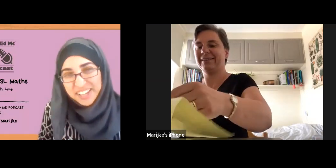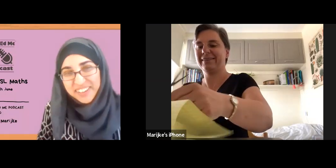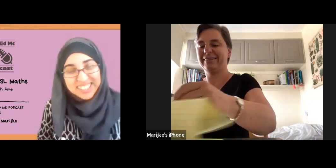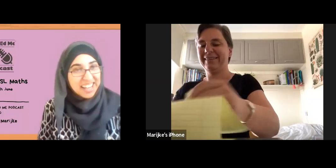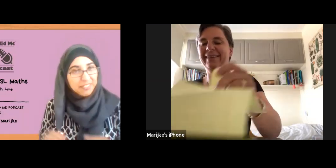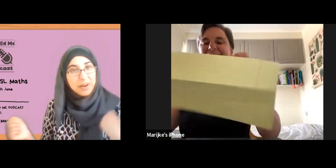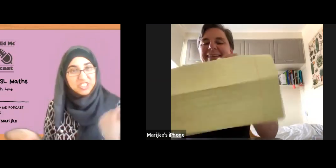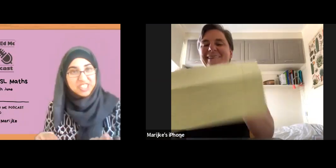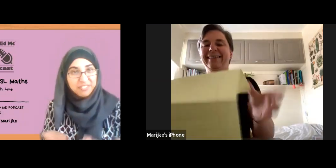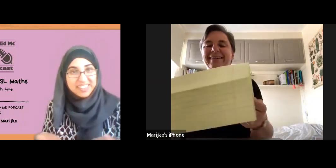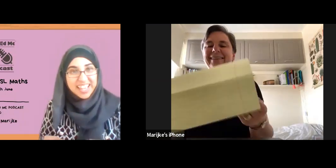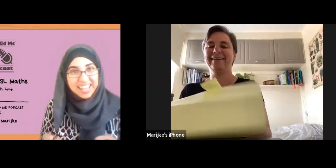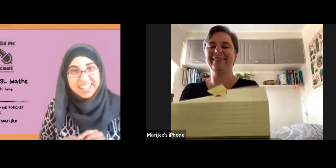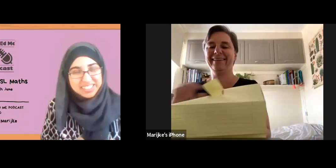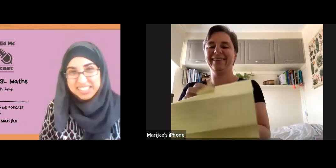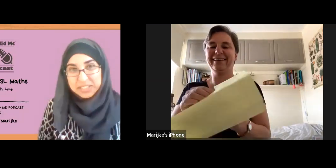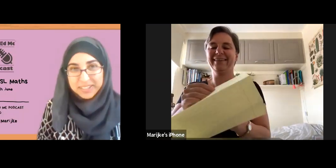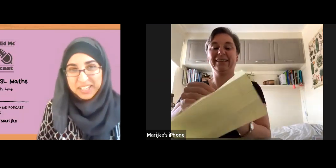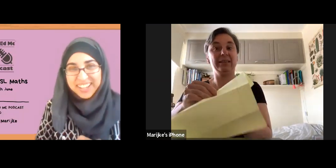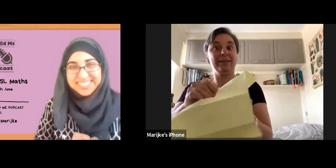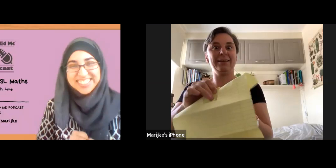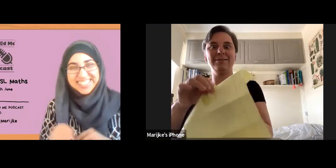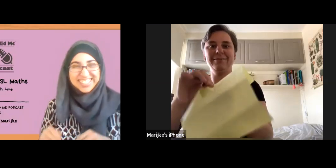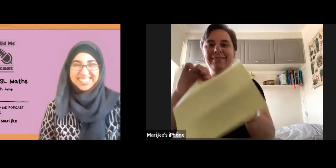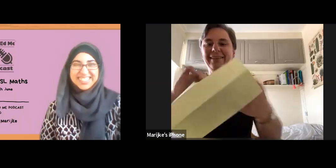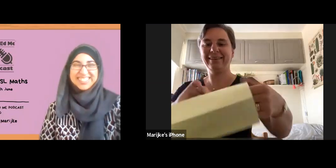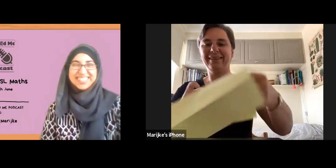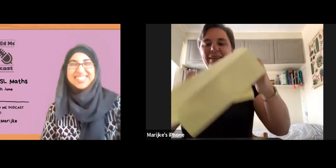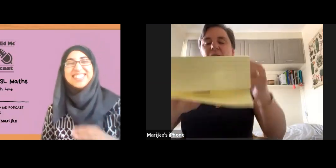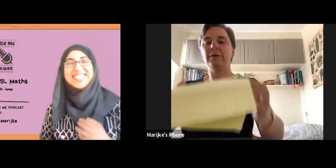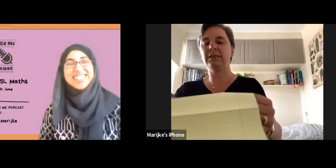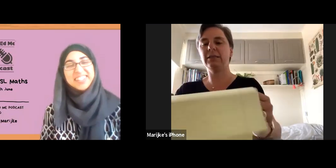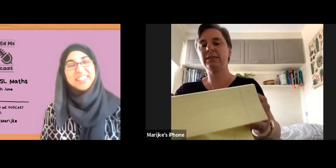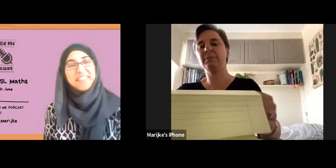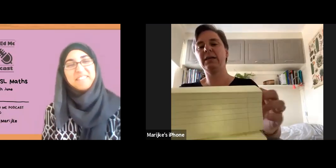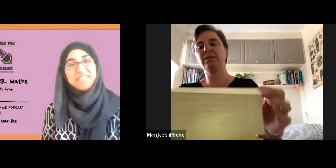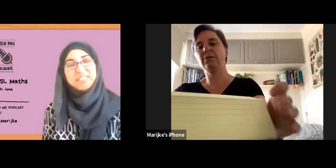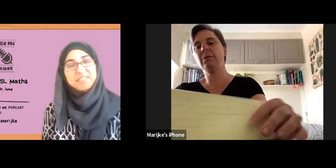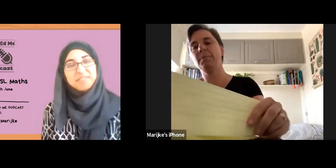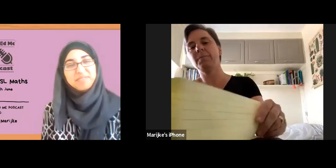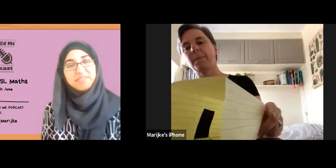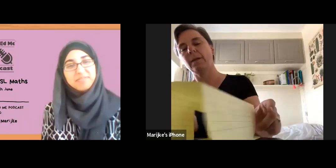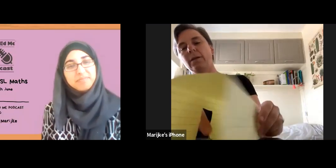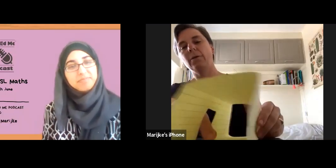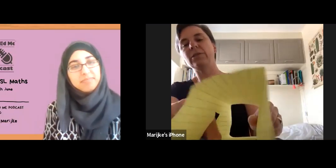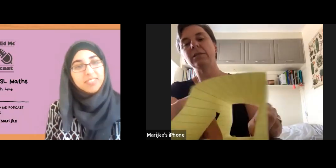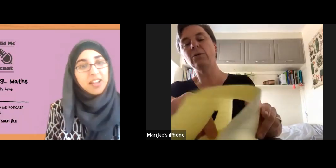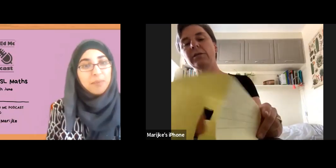quid. If you want a shelf in there, it's another 20 quid. Right, so this is my door, which is